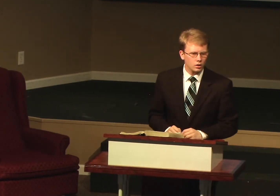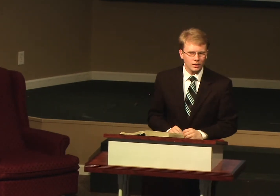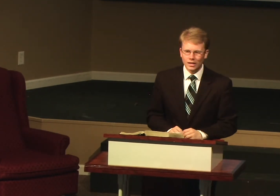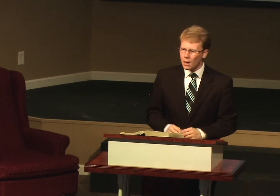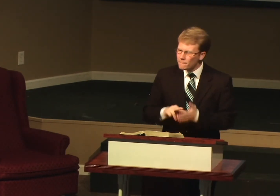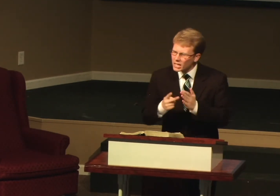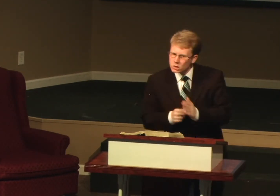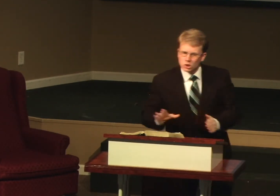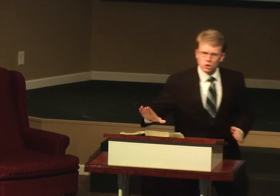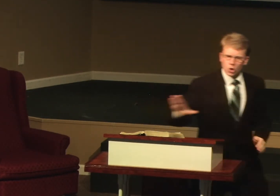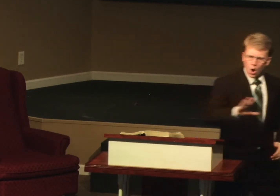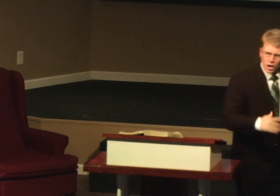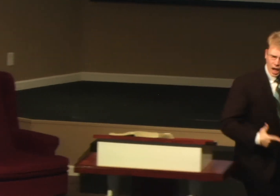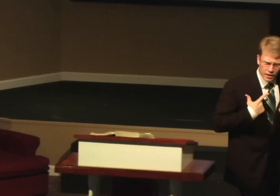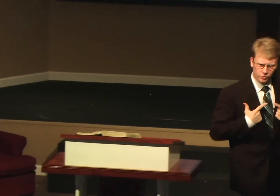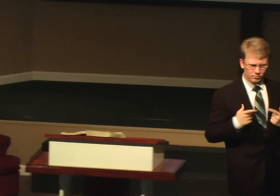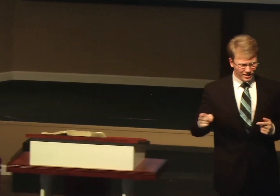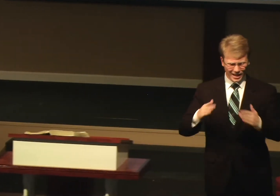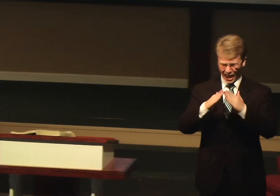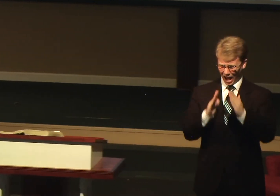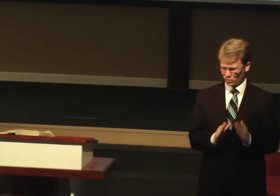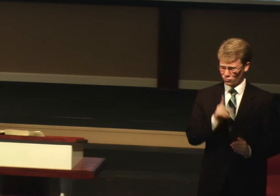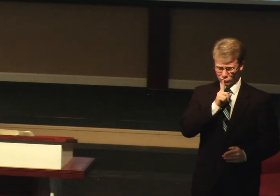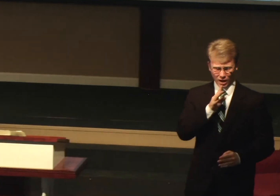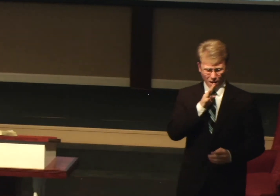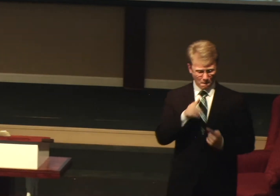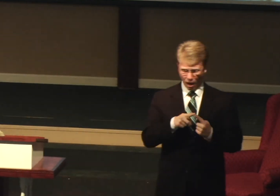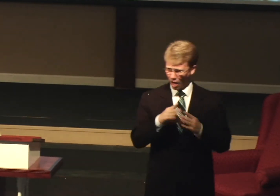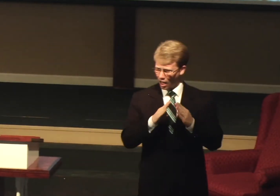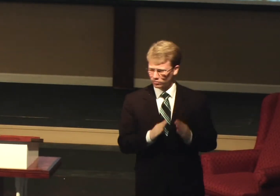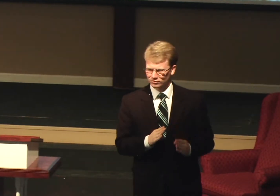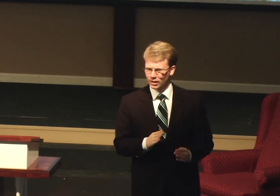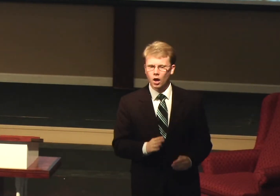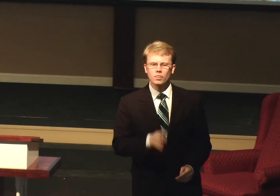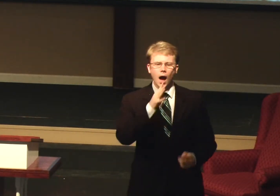The house did not fall. That's your life, like this house.